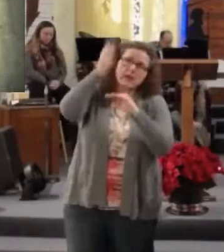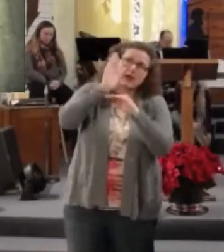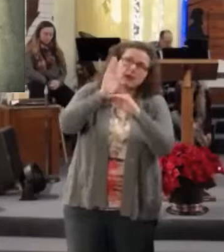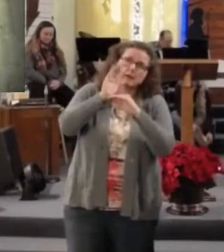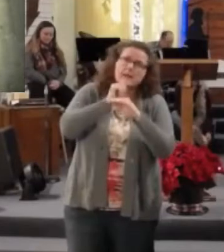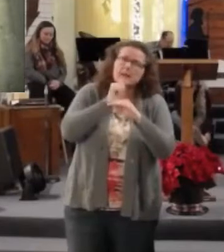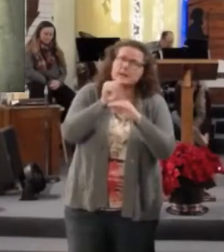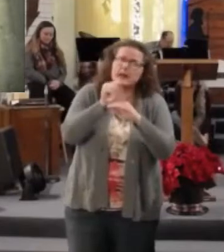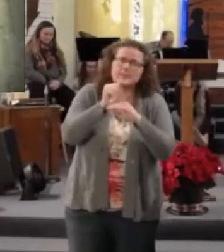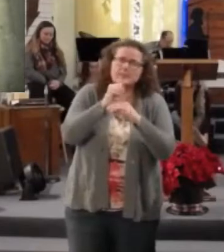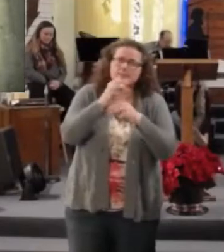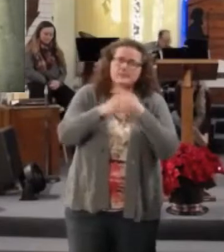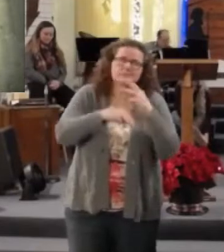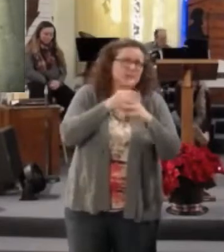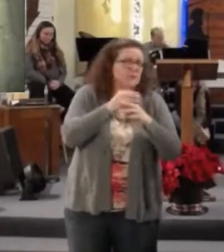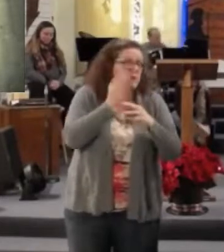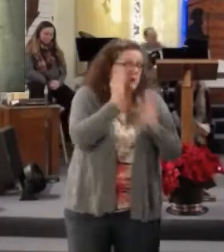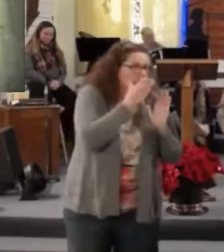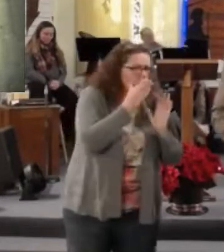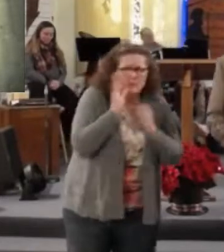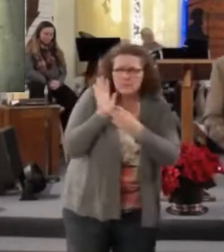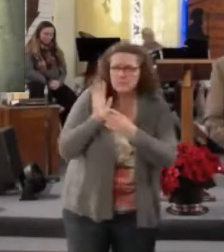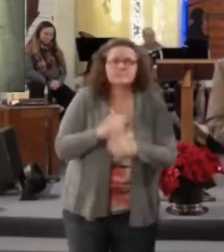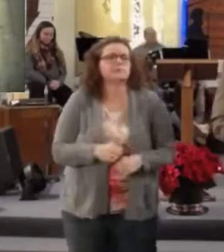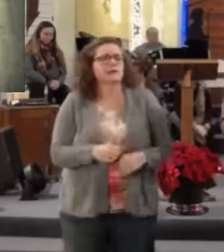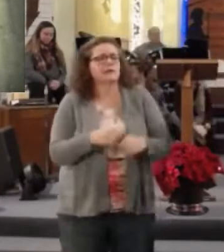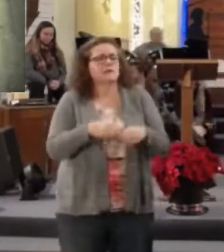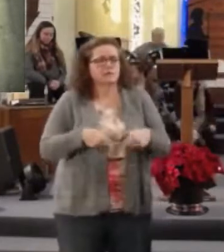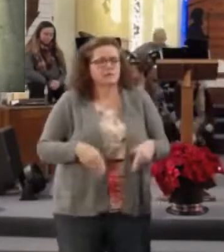the distractions of the world. Let's pray.